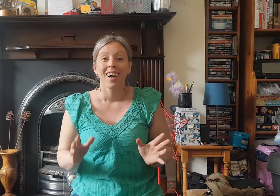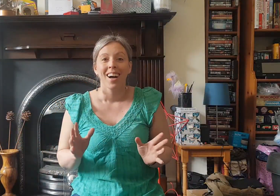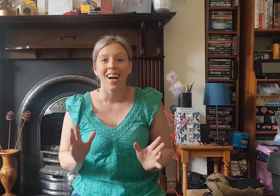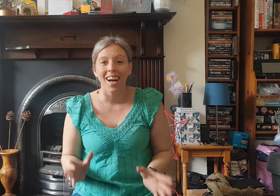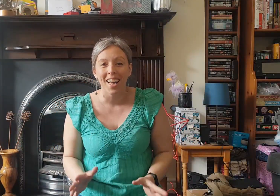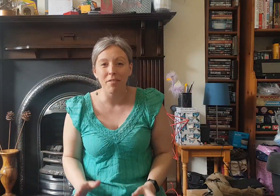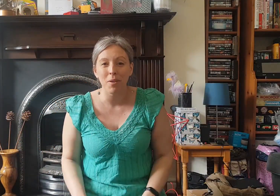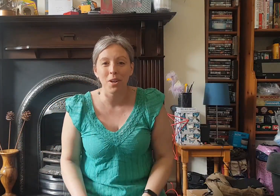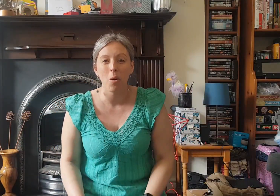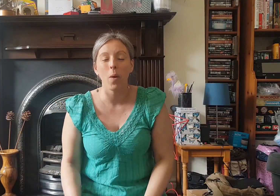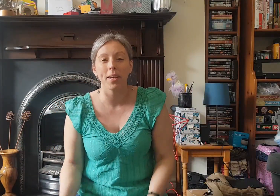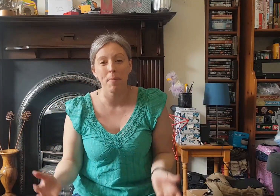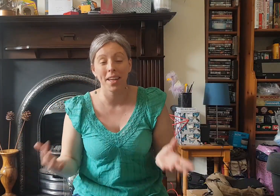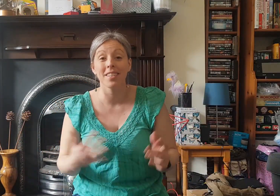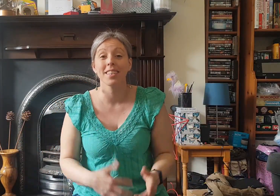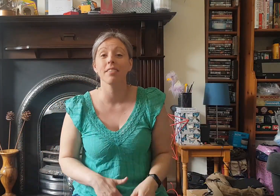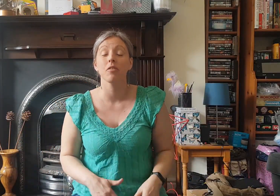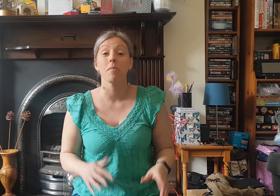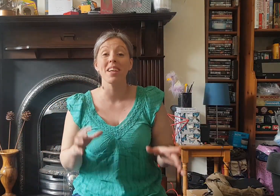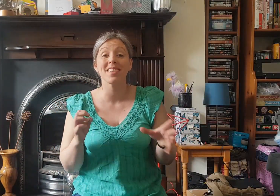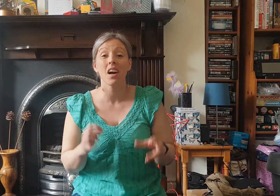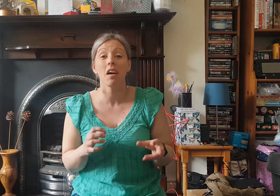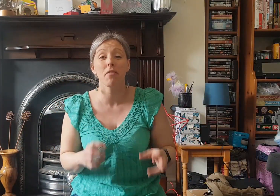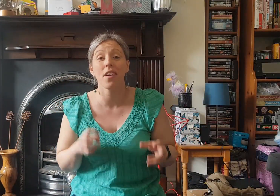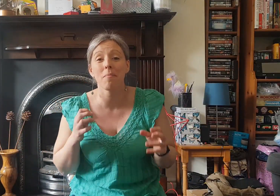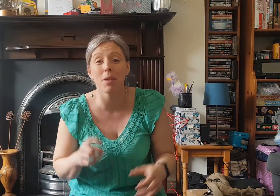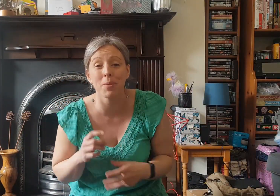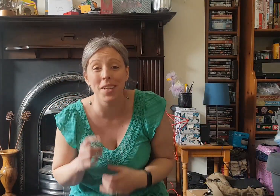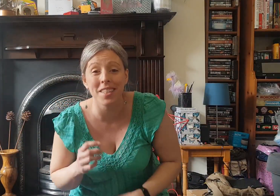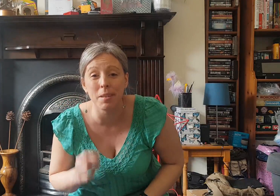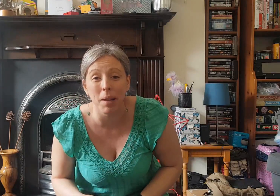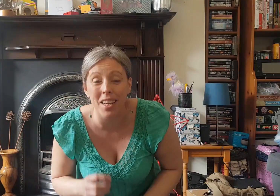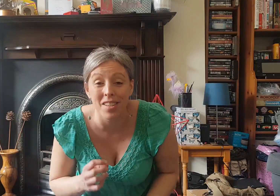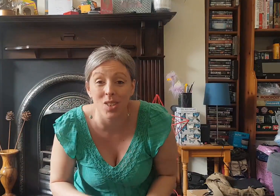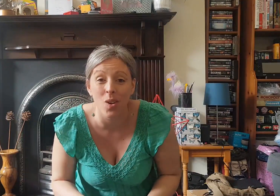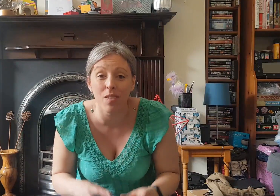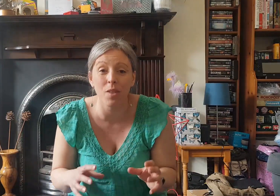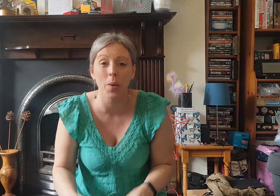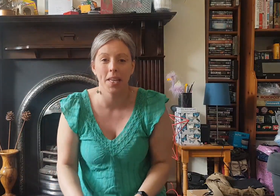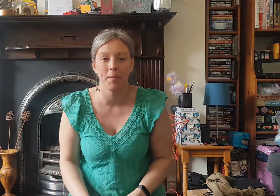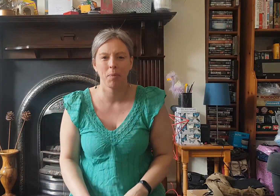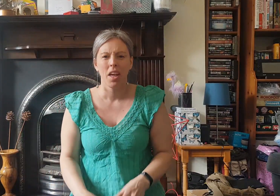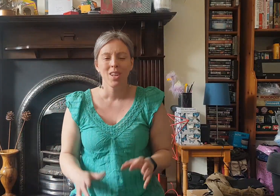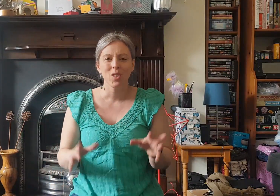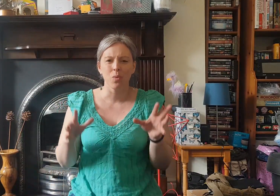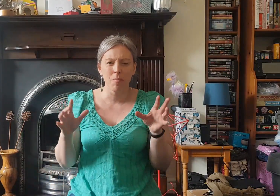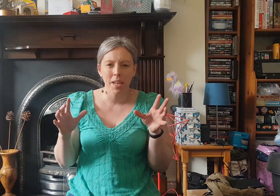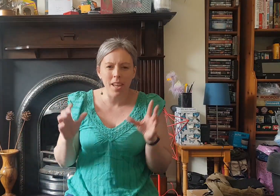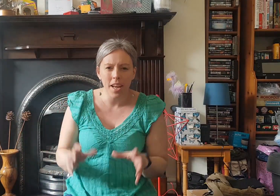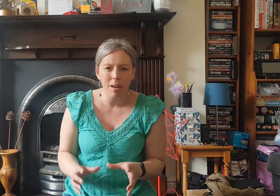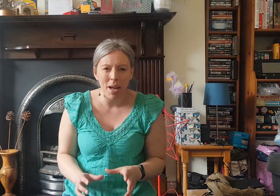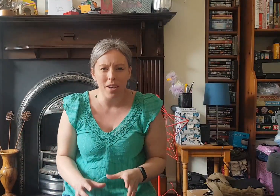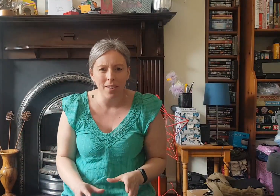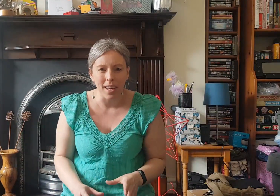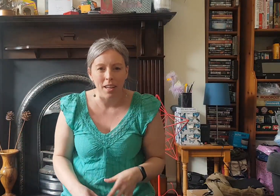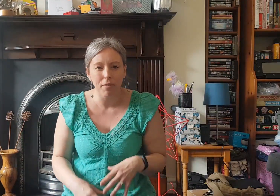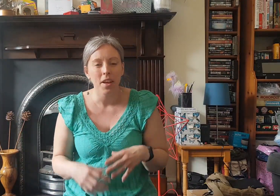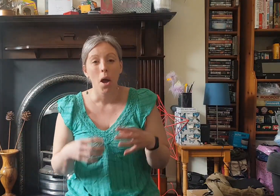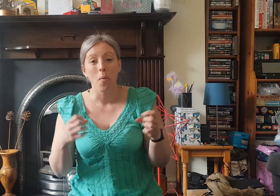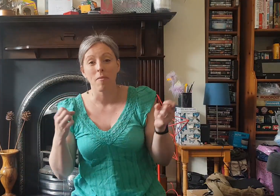hi everyone welcome back into the living room it's time for our bubbles and splash song of the week so we've been learning about new life we've